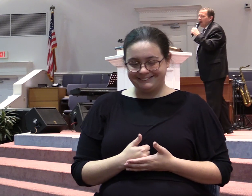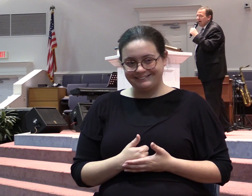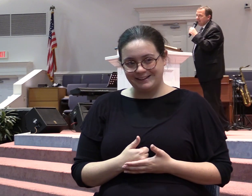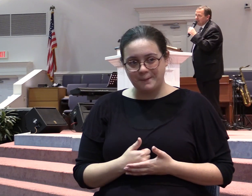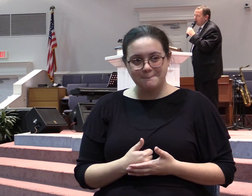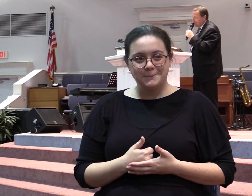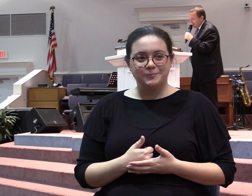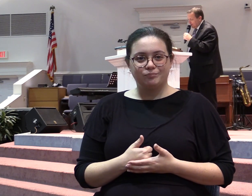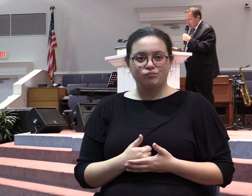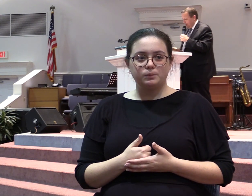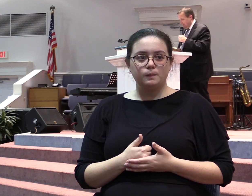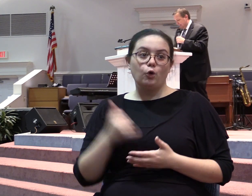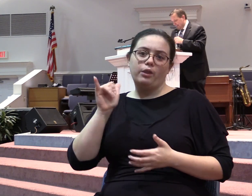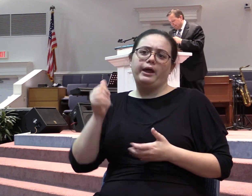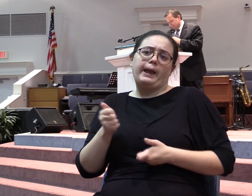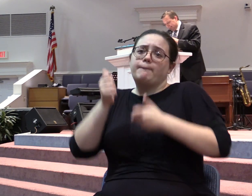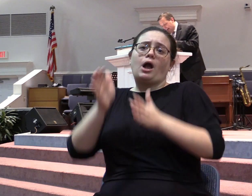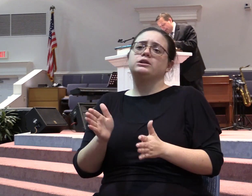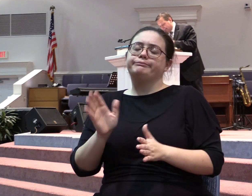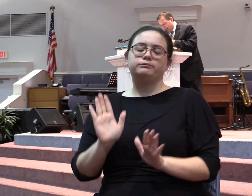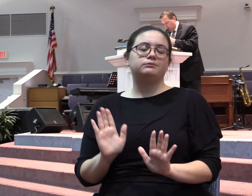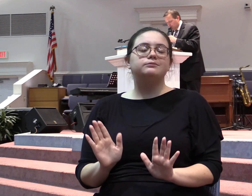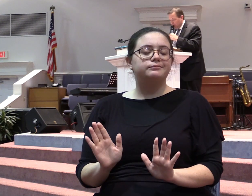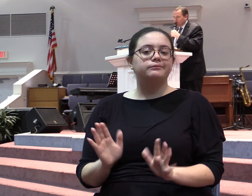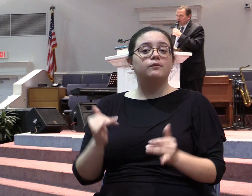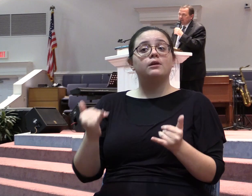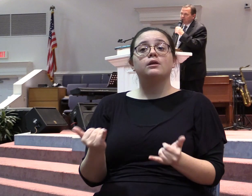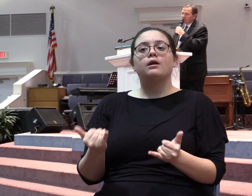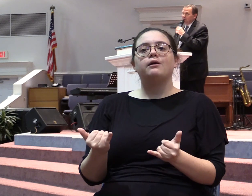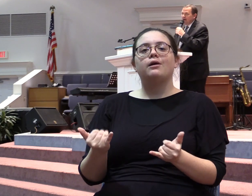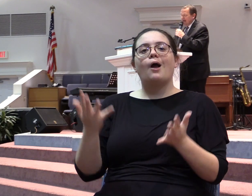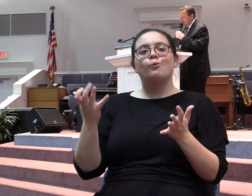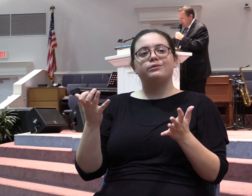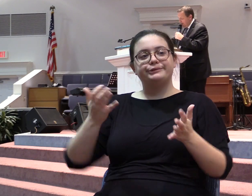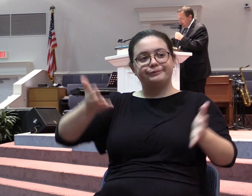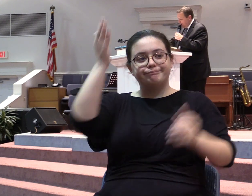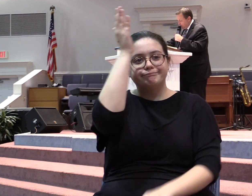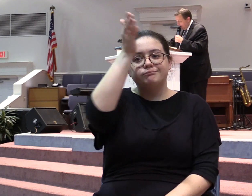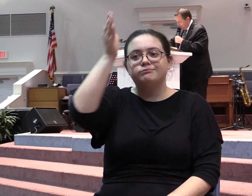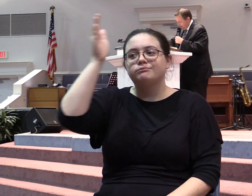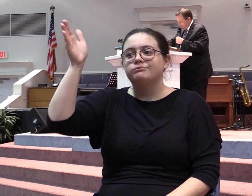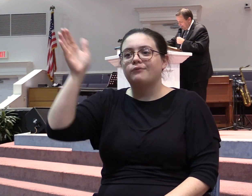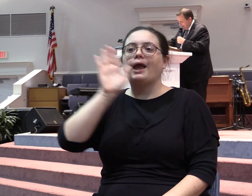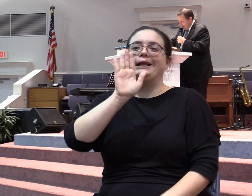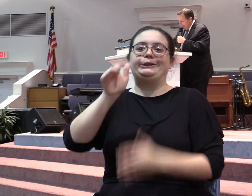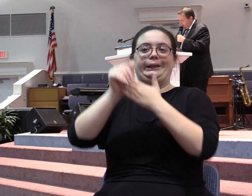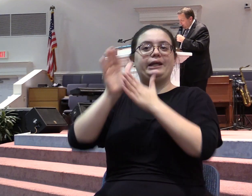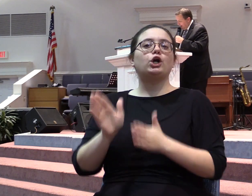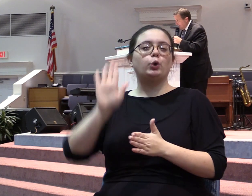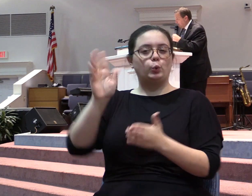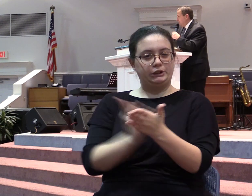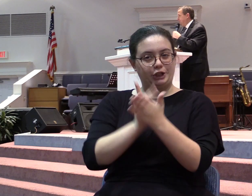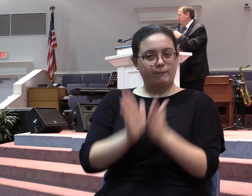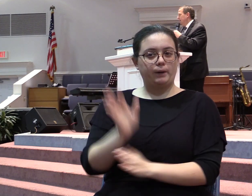Or as an apostle. Tonight, I want to address you as your shepherd, as